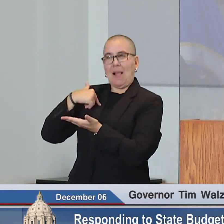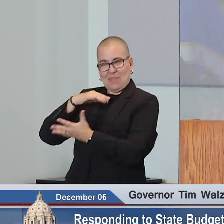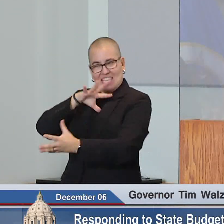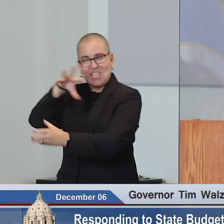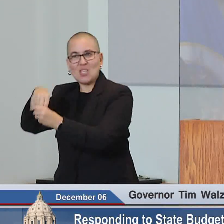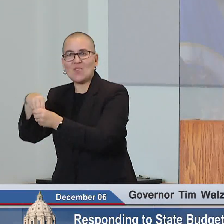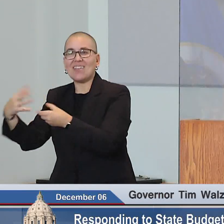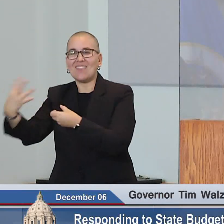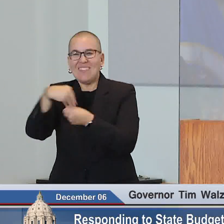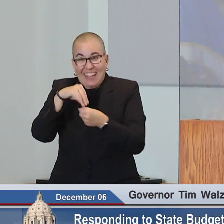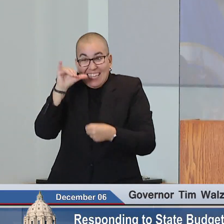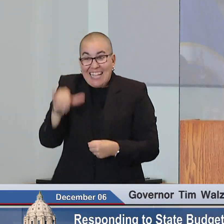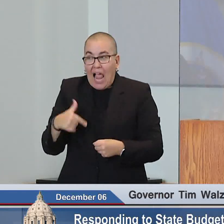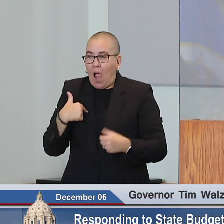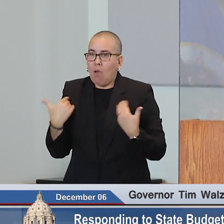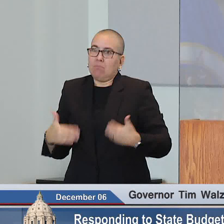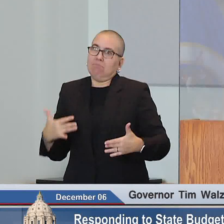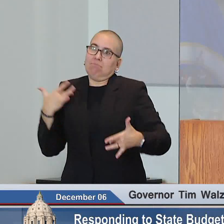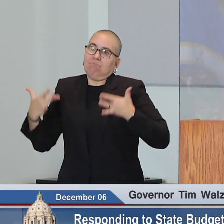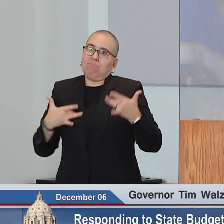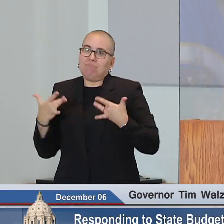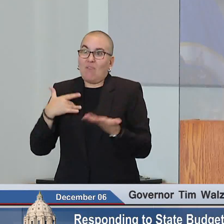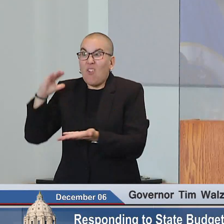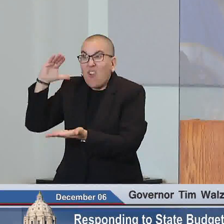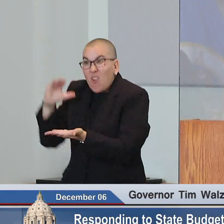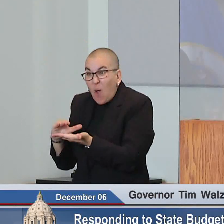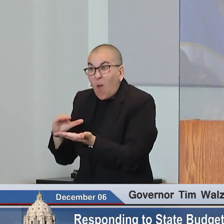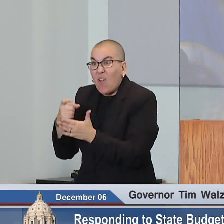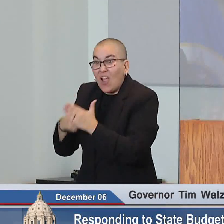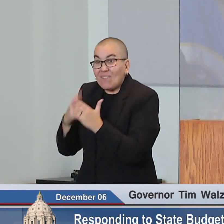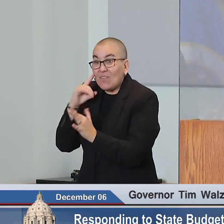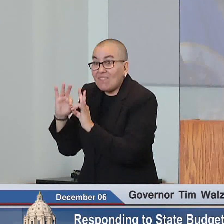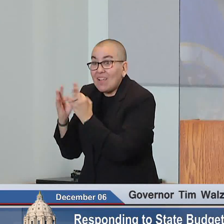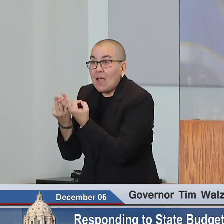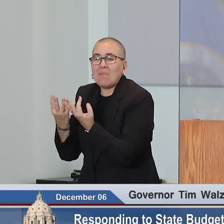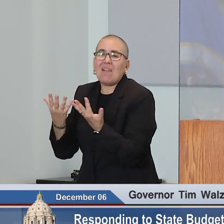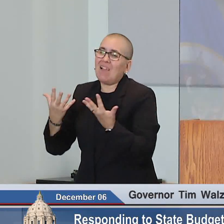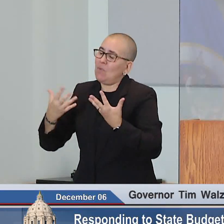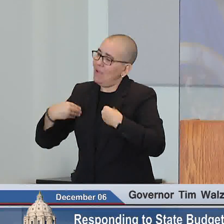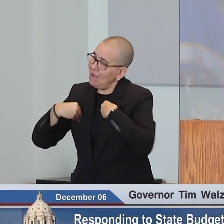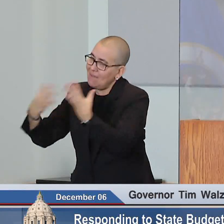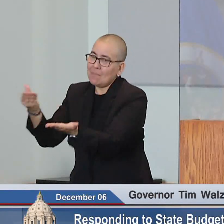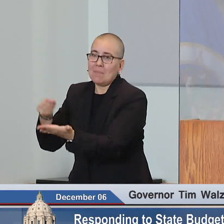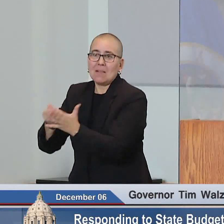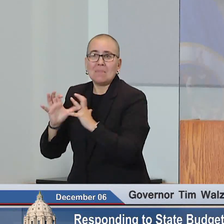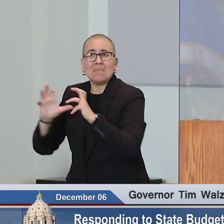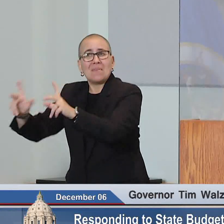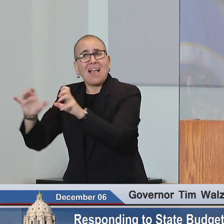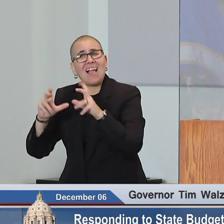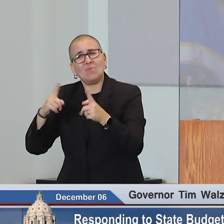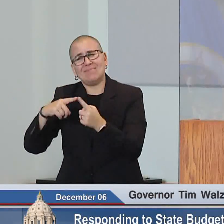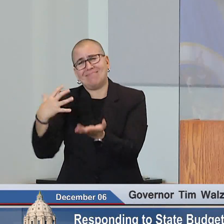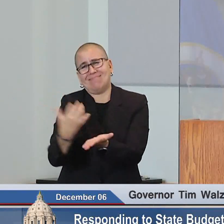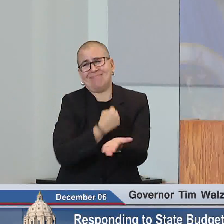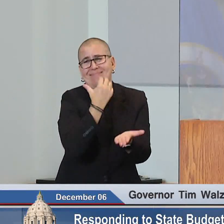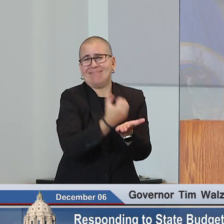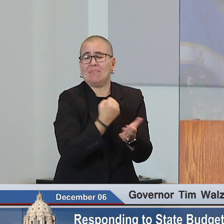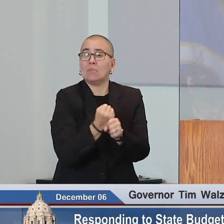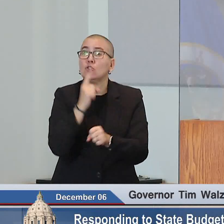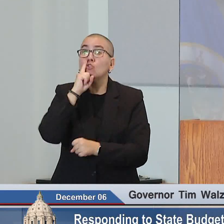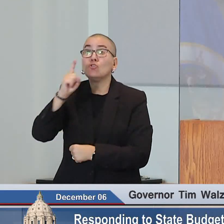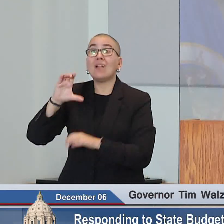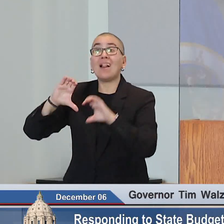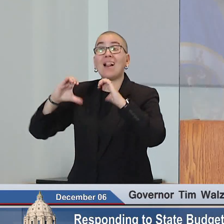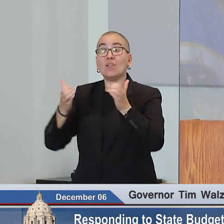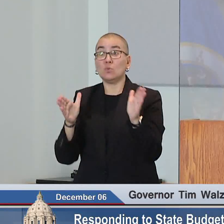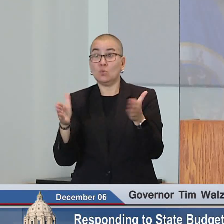time to lower cross for families. Now is the time to reduce and get some money back in their pockets. Now is the time to make sure that those classrooms are funded with the things that they need to